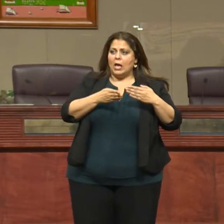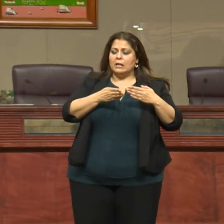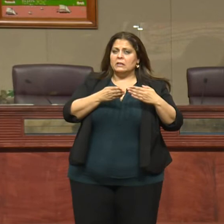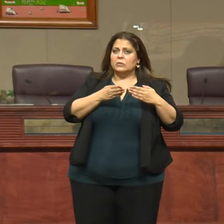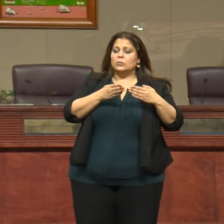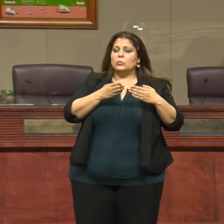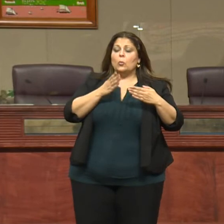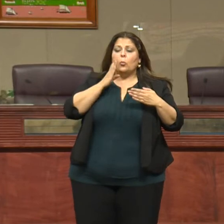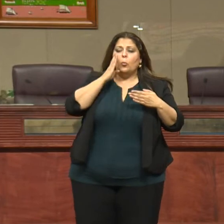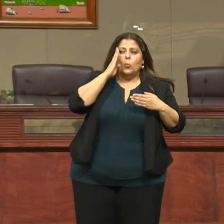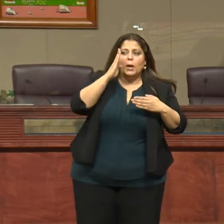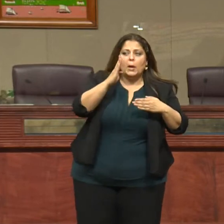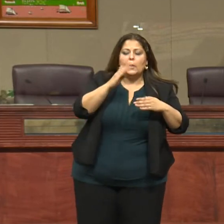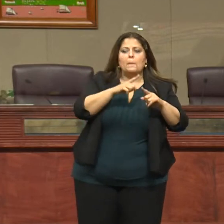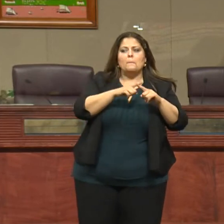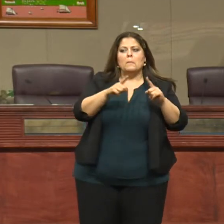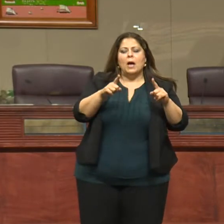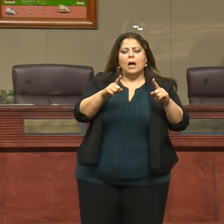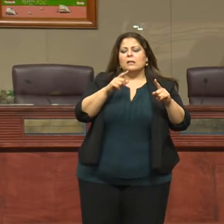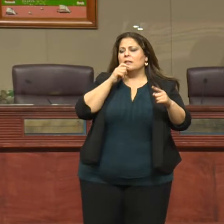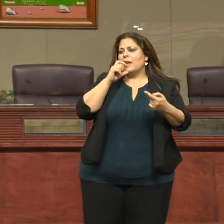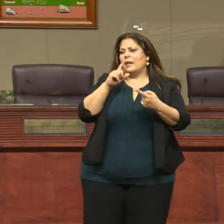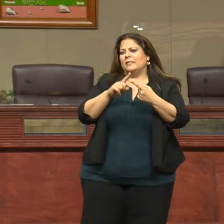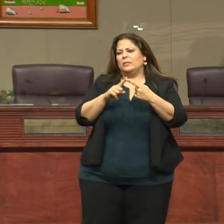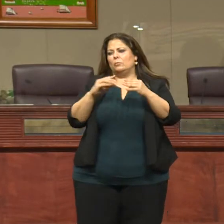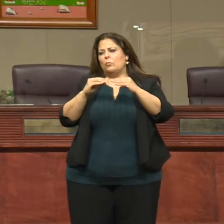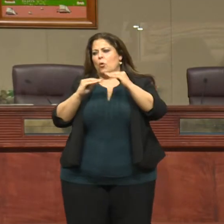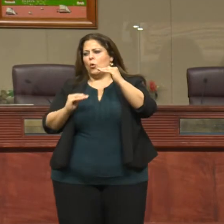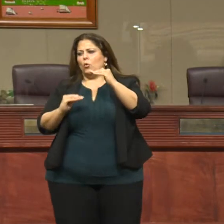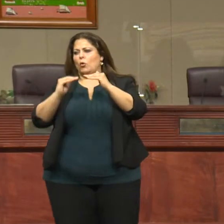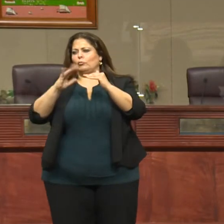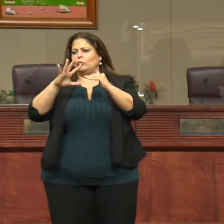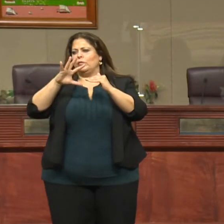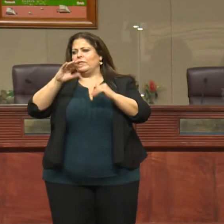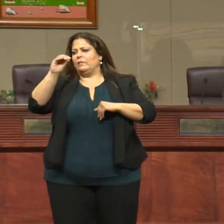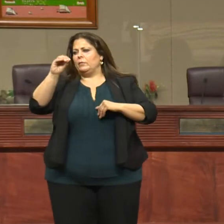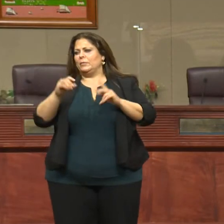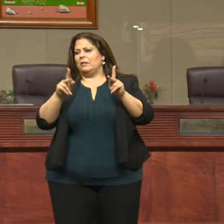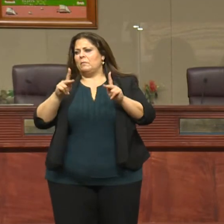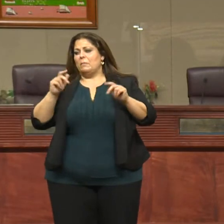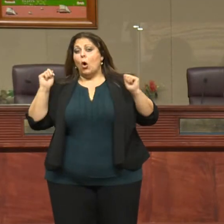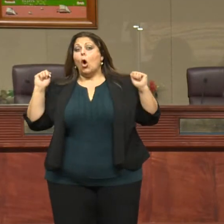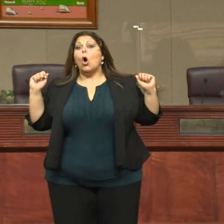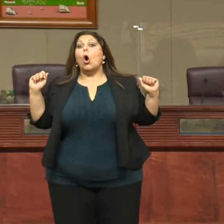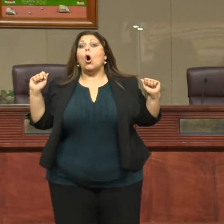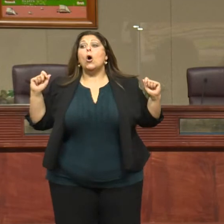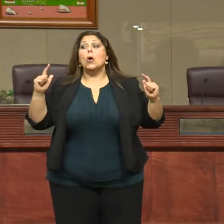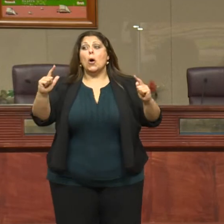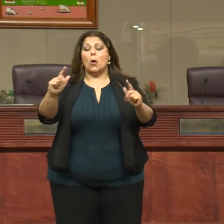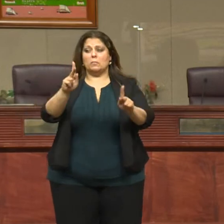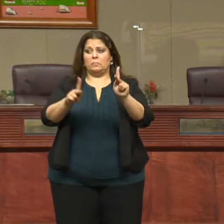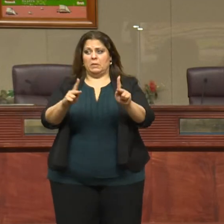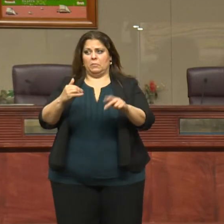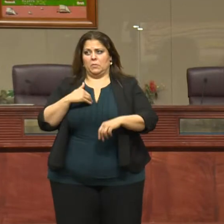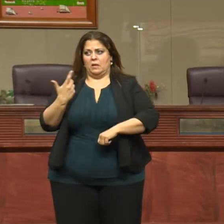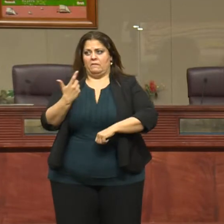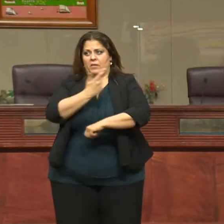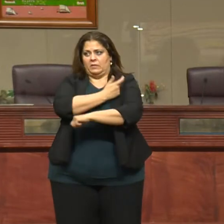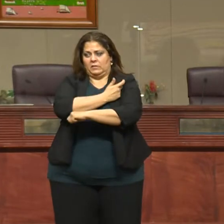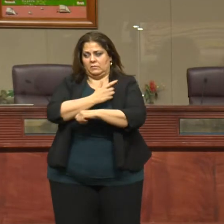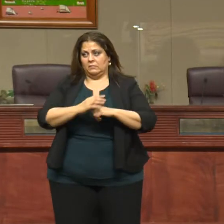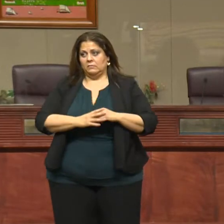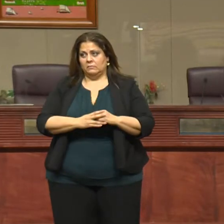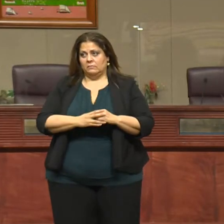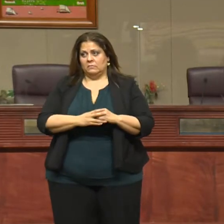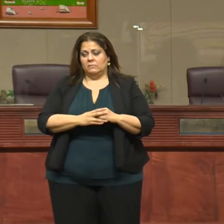closer to maybe 50% or better of our total population having been vaccinated. And